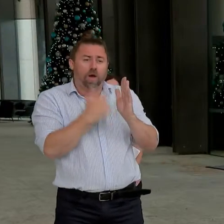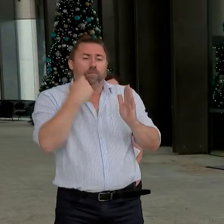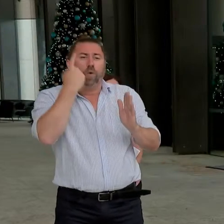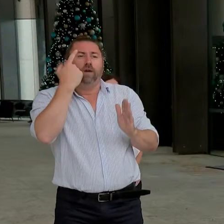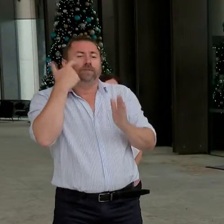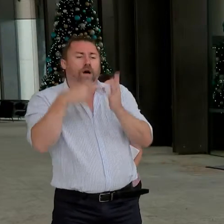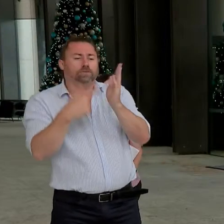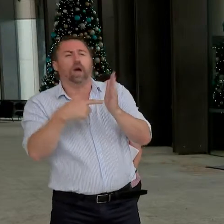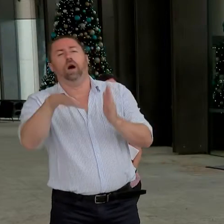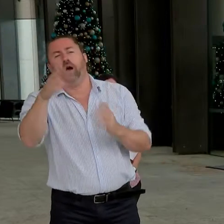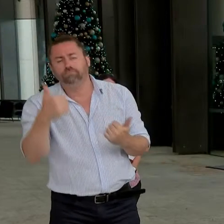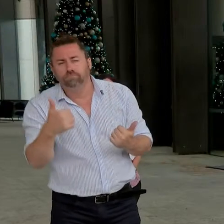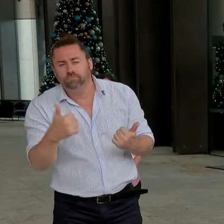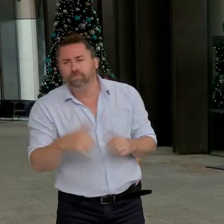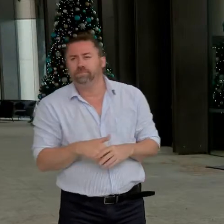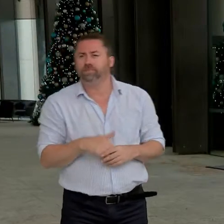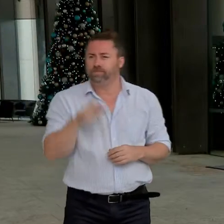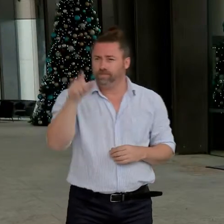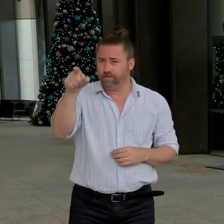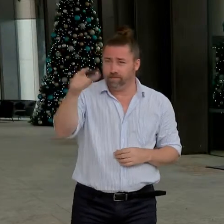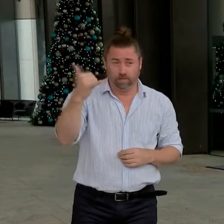merits.